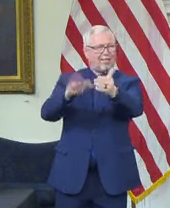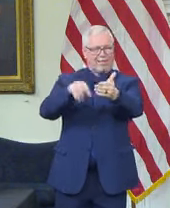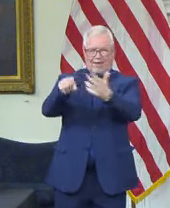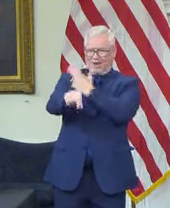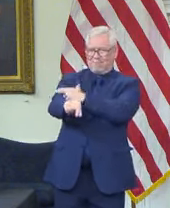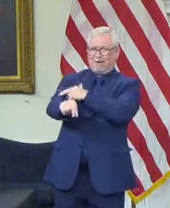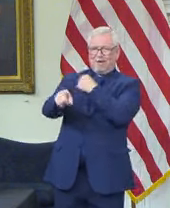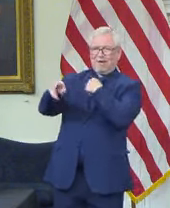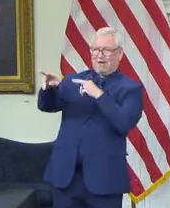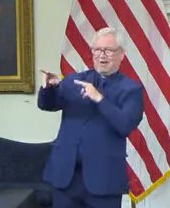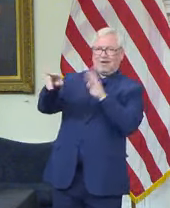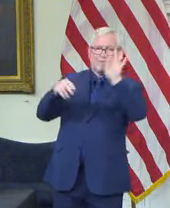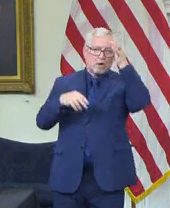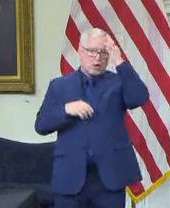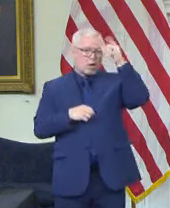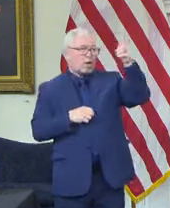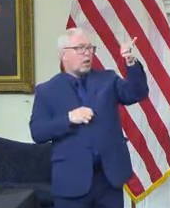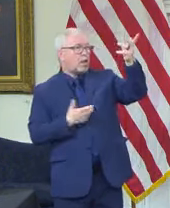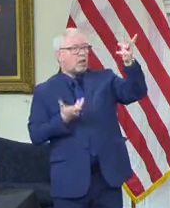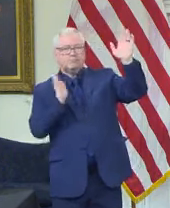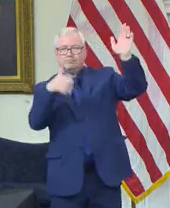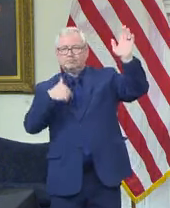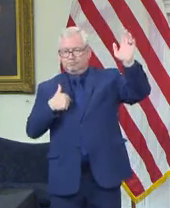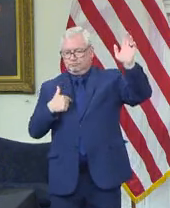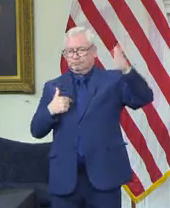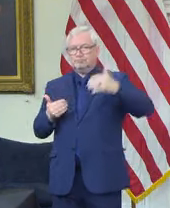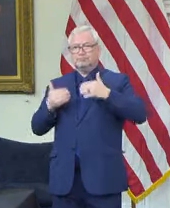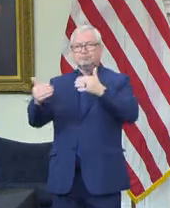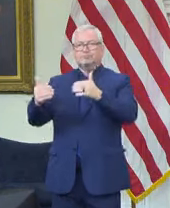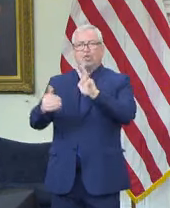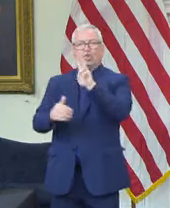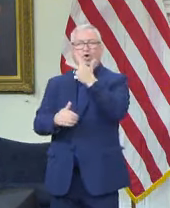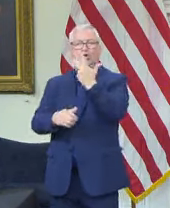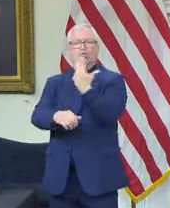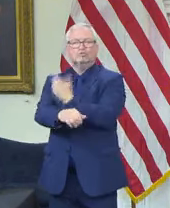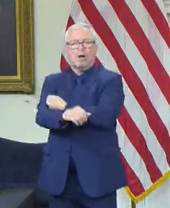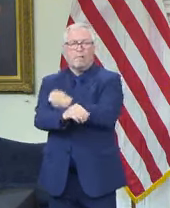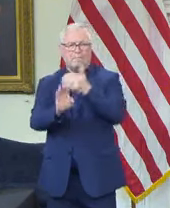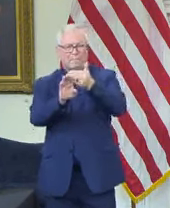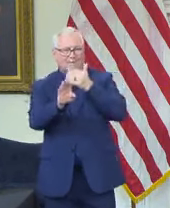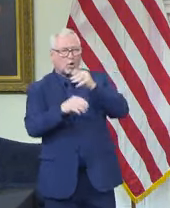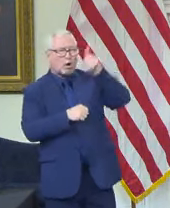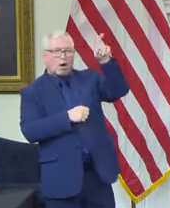federal government on the third dose, just for those vulnerable patients. I